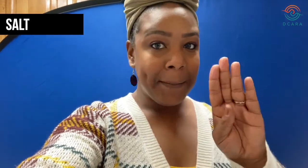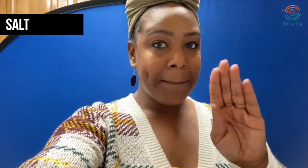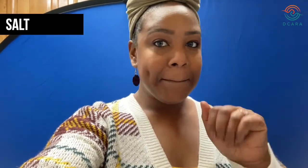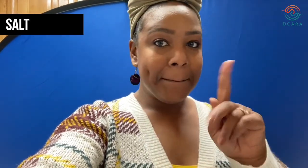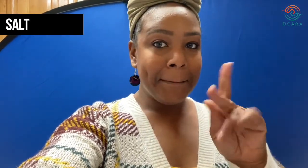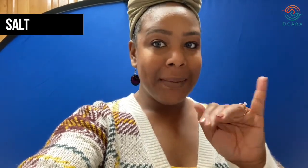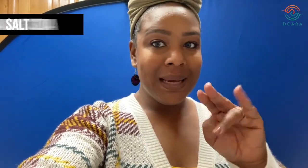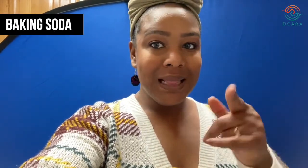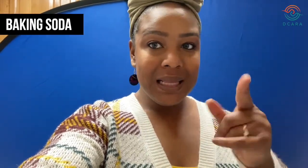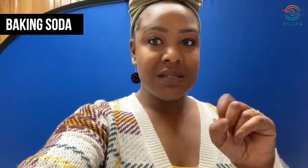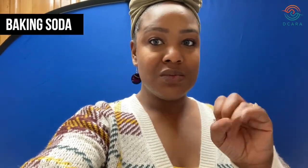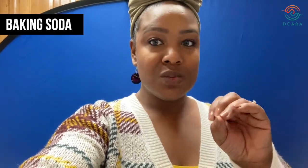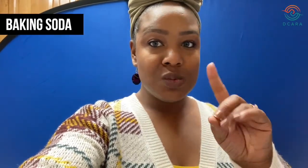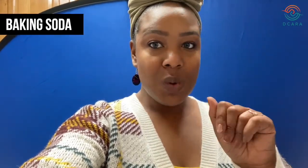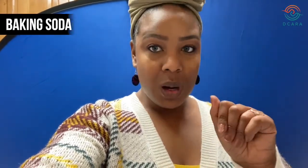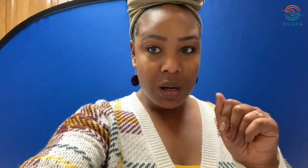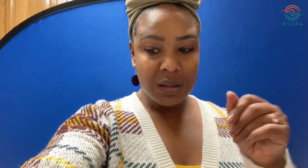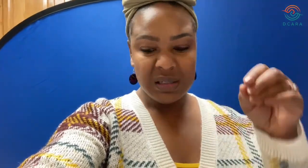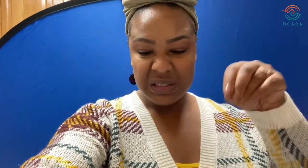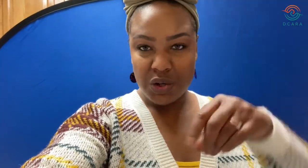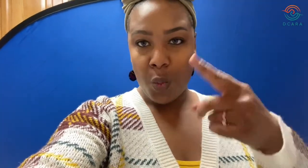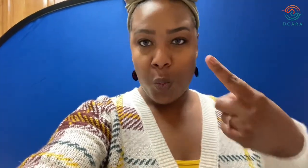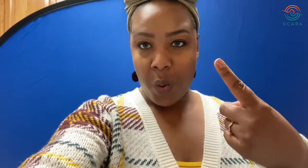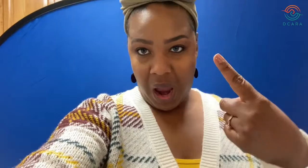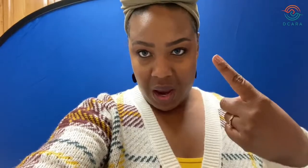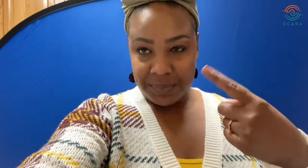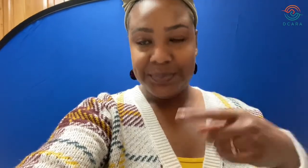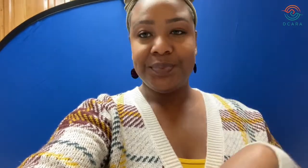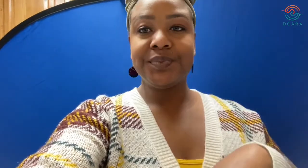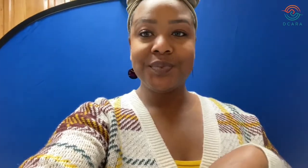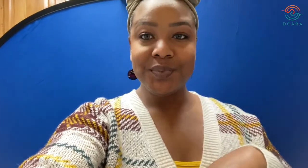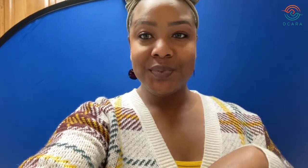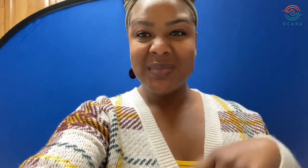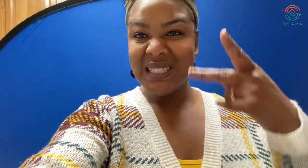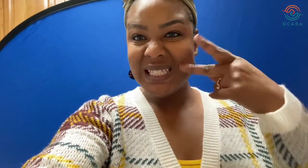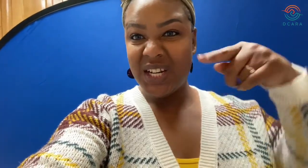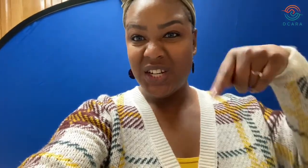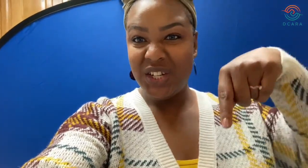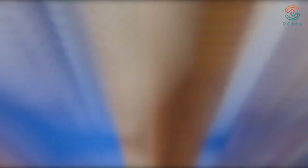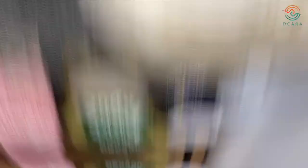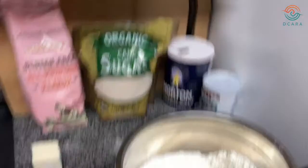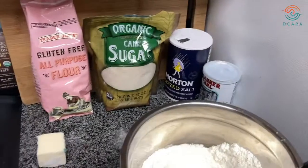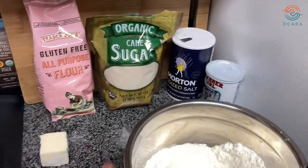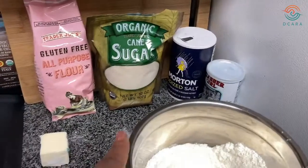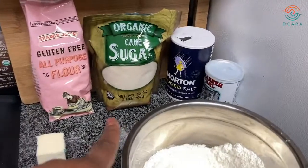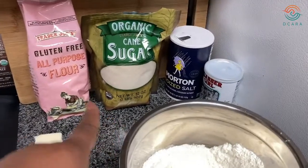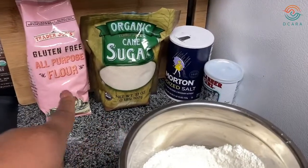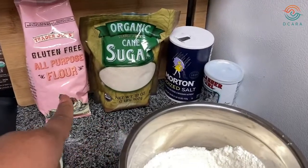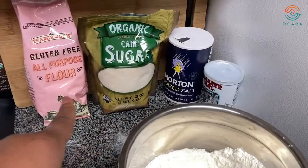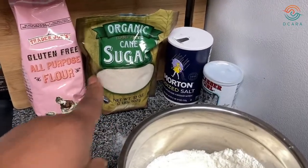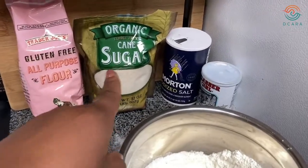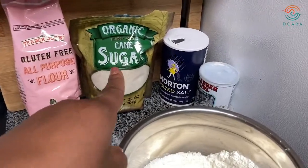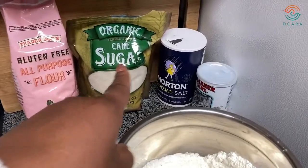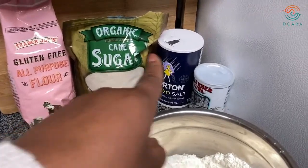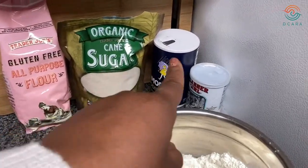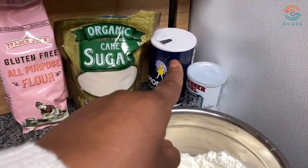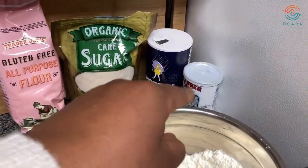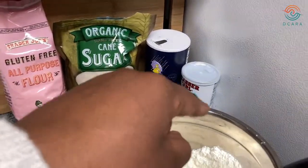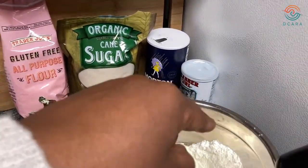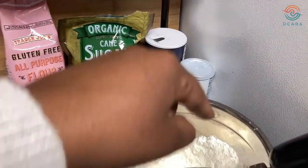and baking powder added into one bowl. You can see here, all these ingredients have